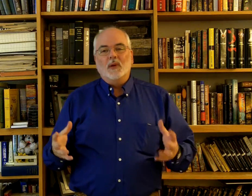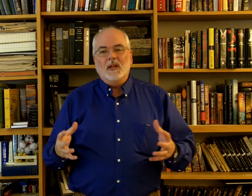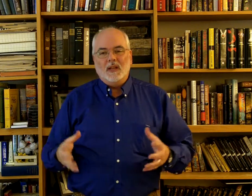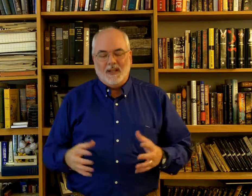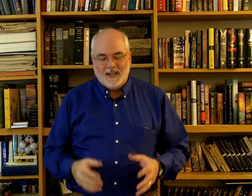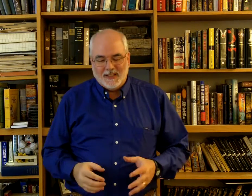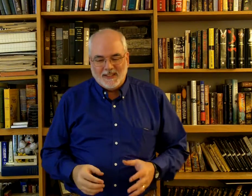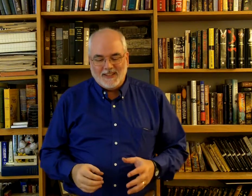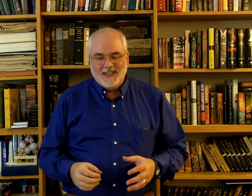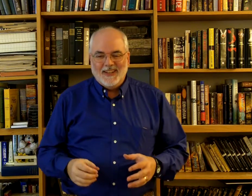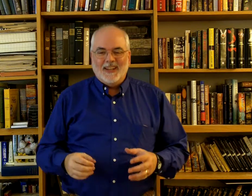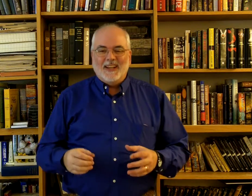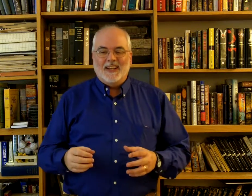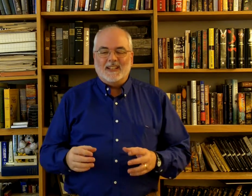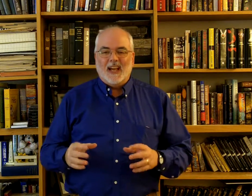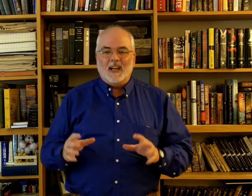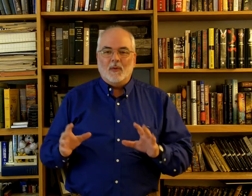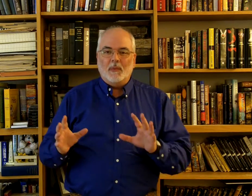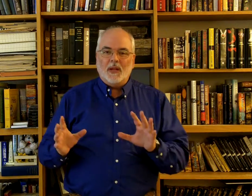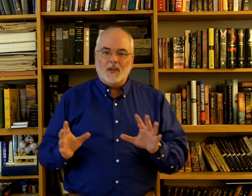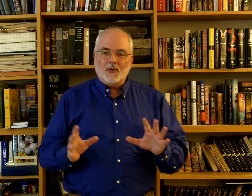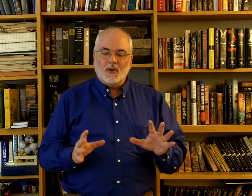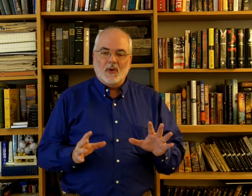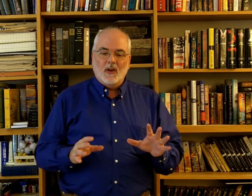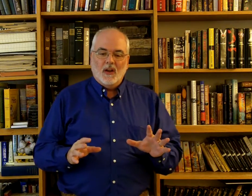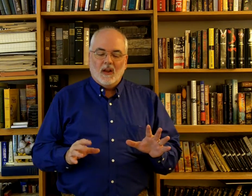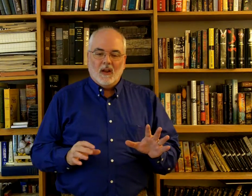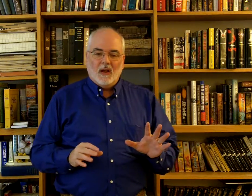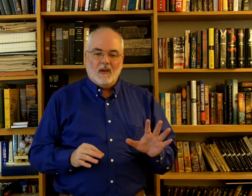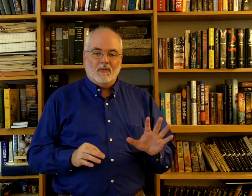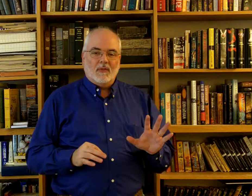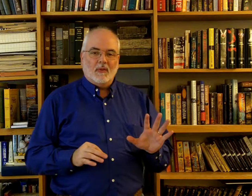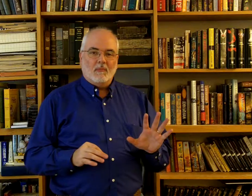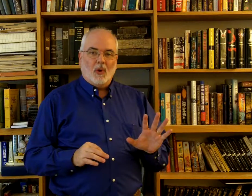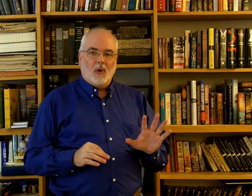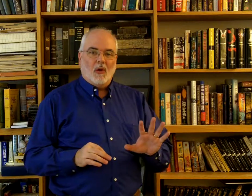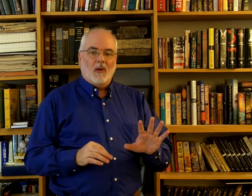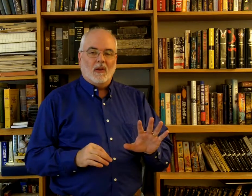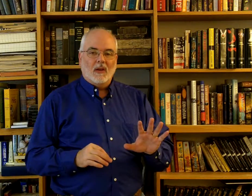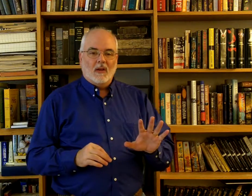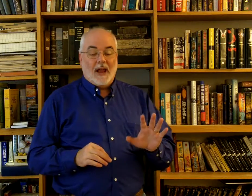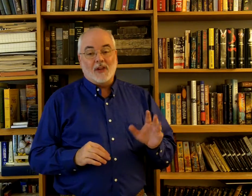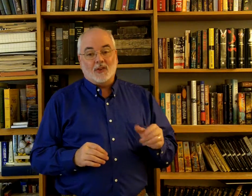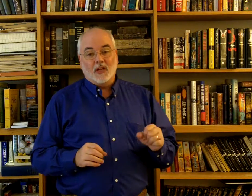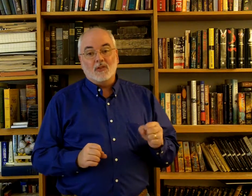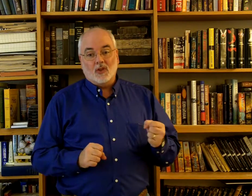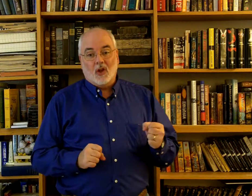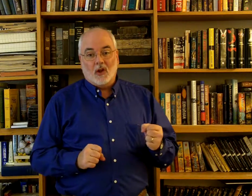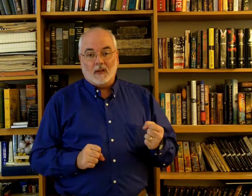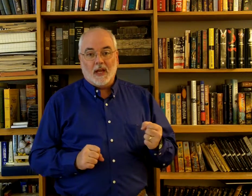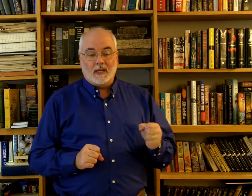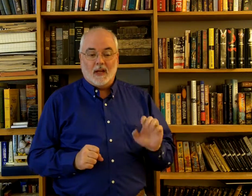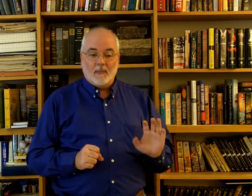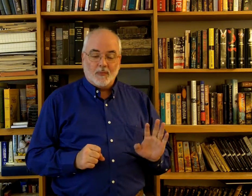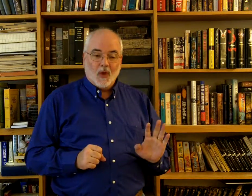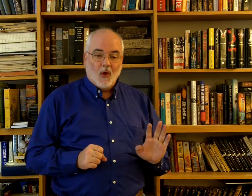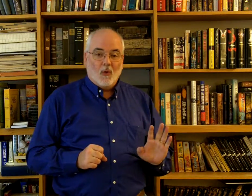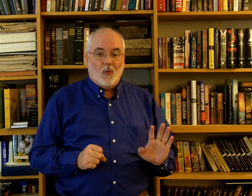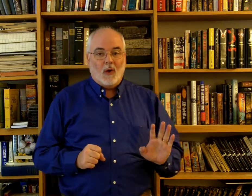really is kind of a picture of Paul, actually Saul at that time, walking